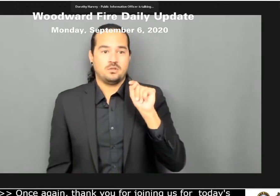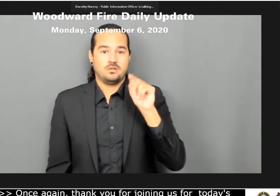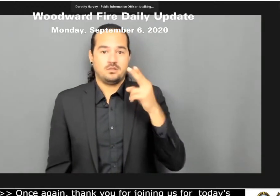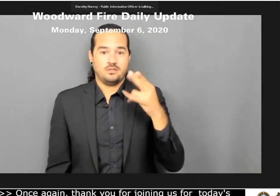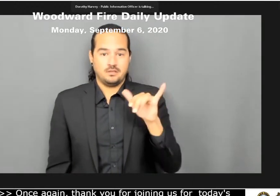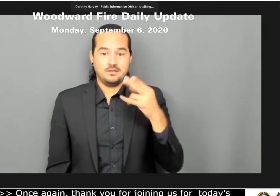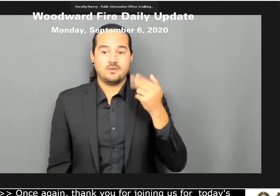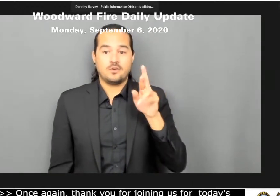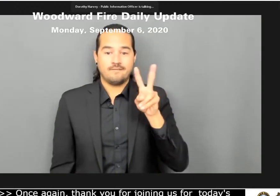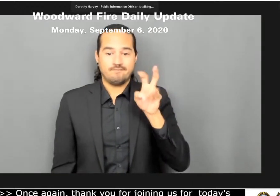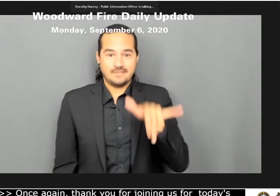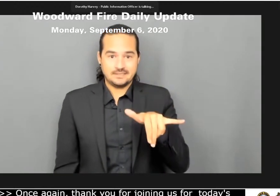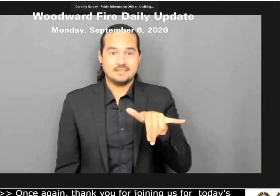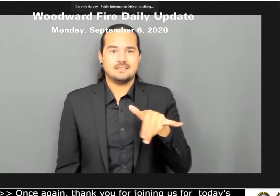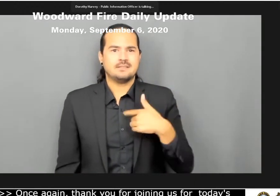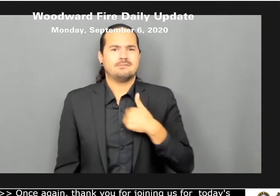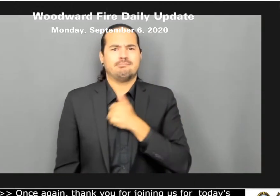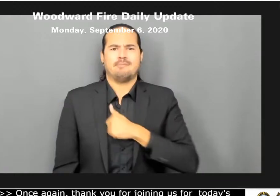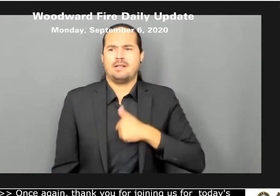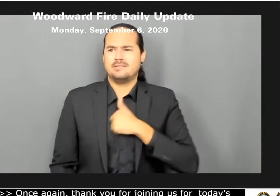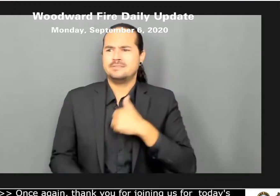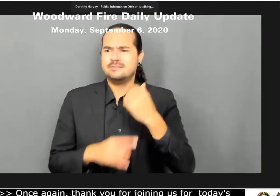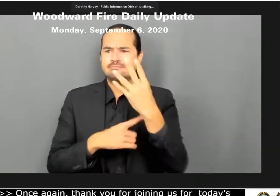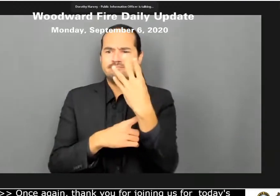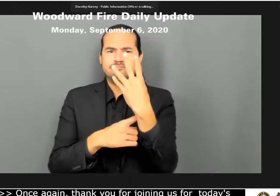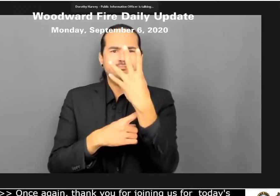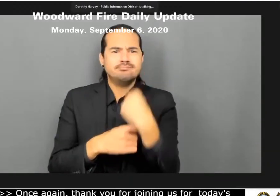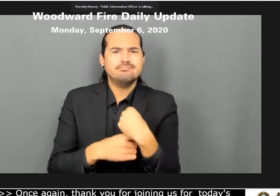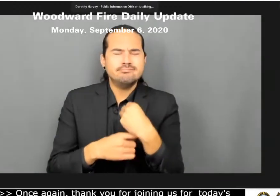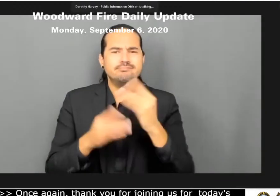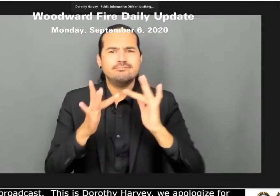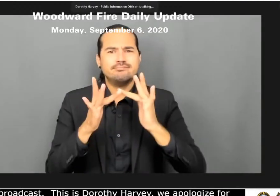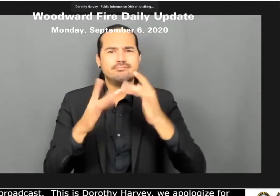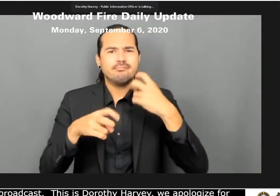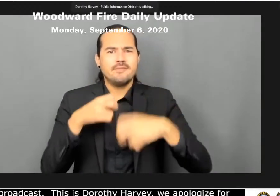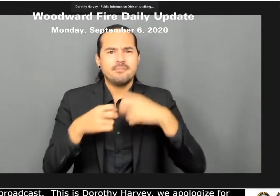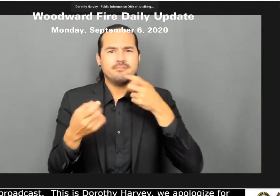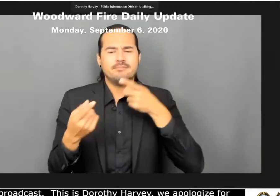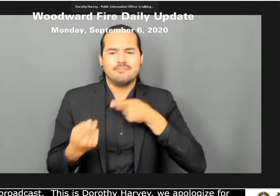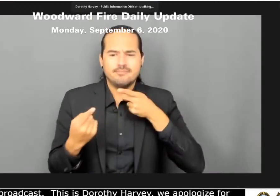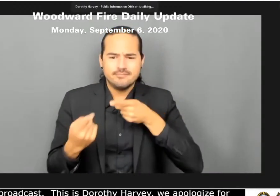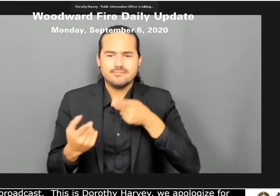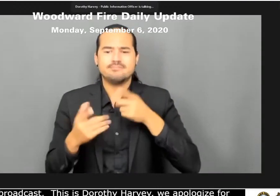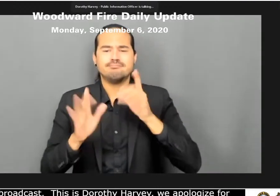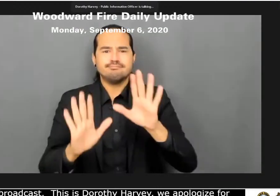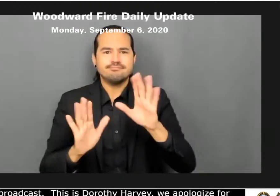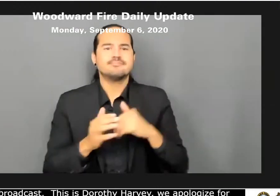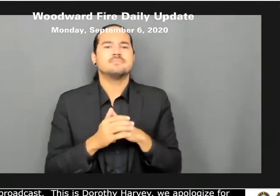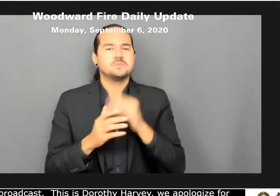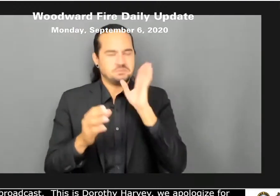apologize for the technical difficulties and hope to have those fixed soon. See you tomorrow. Bye.